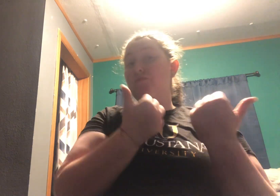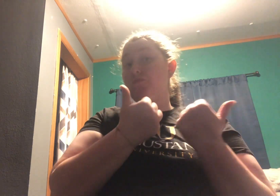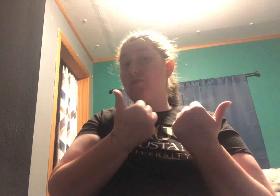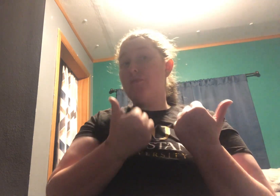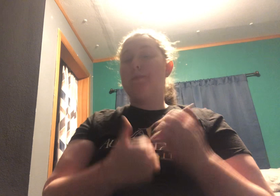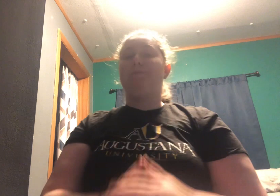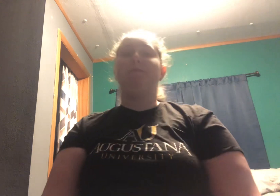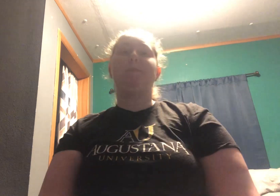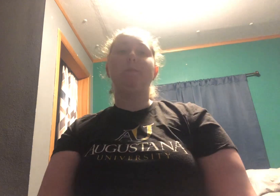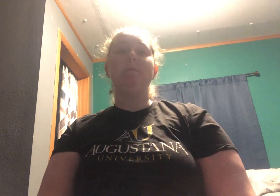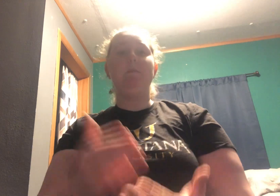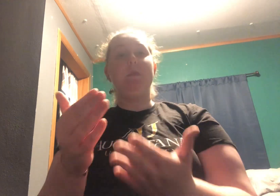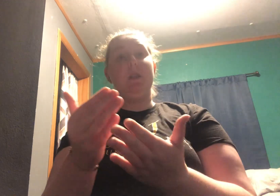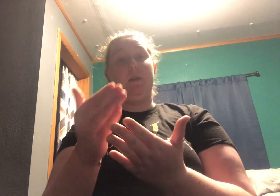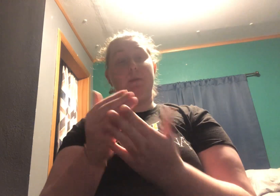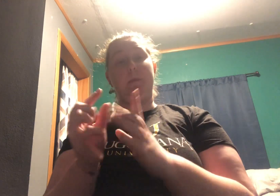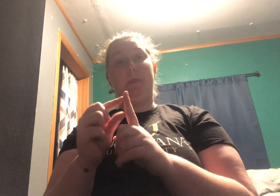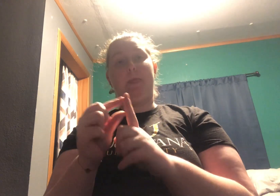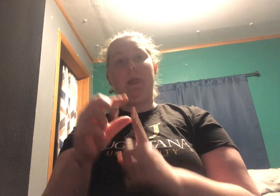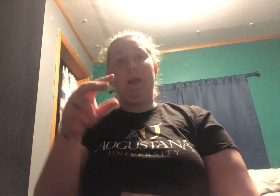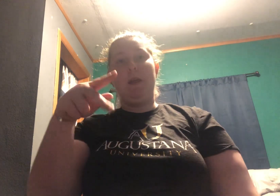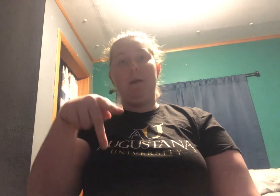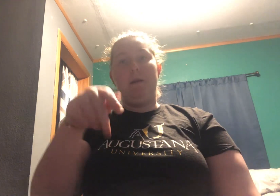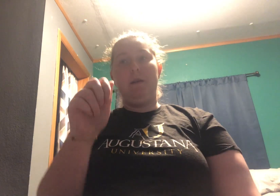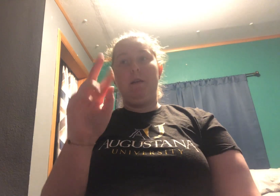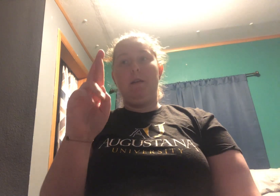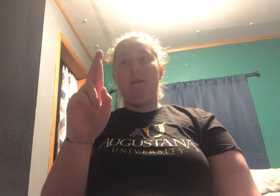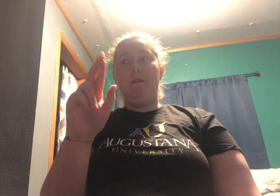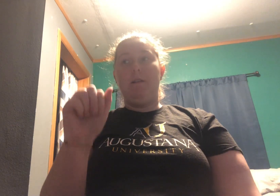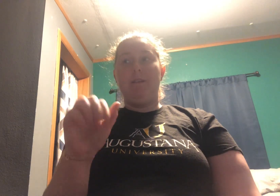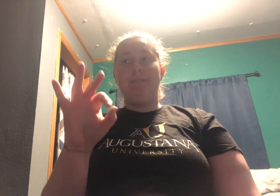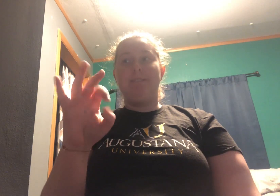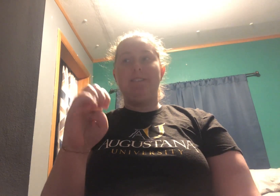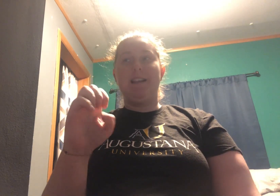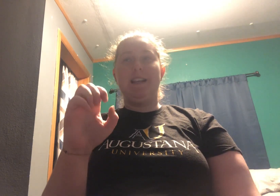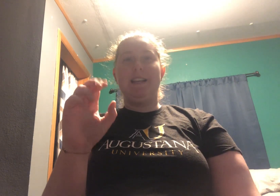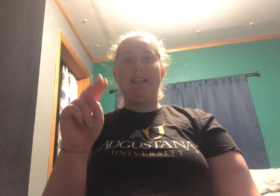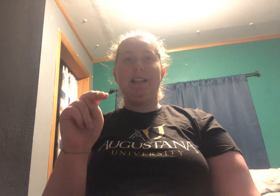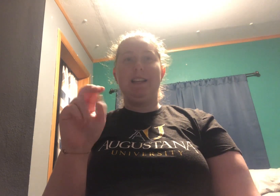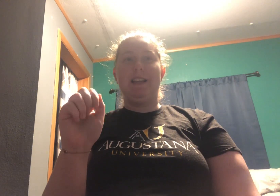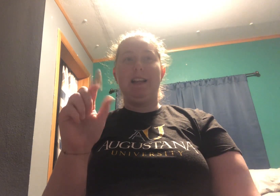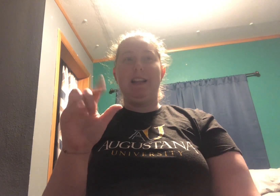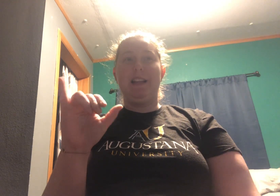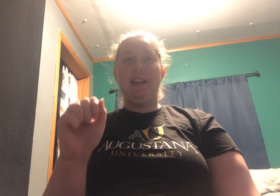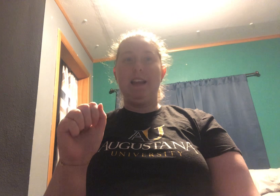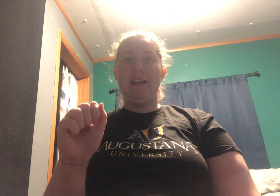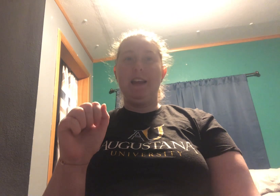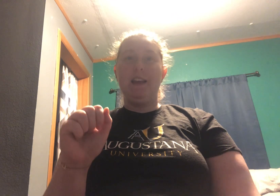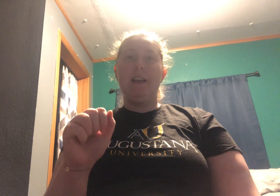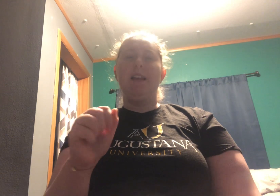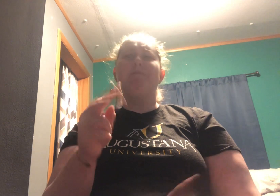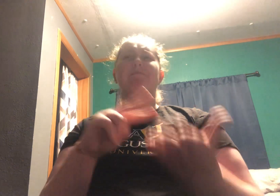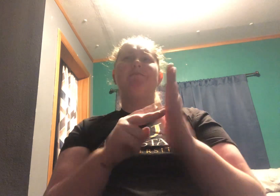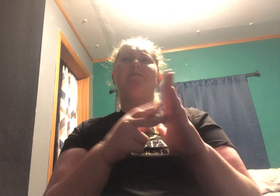is paraphernalia. Paraphernalia. Do you know what paraphernalia means? Paraphernalia just sort of